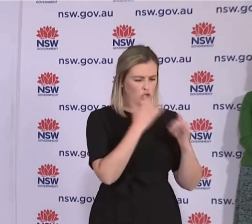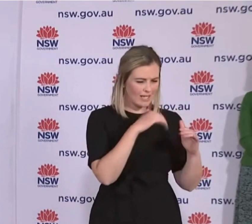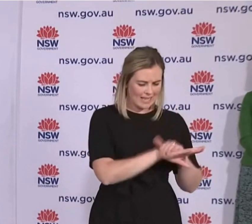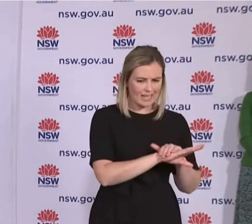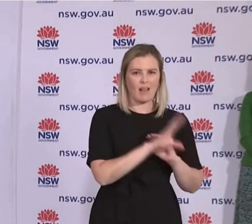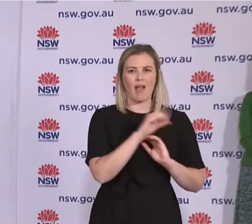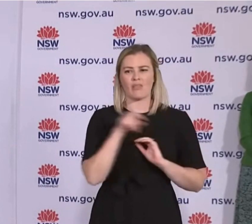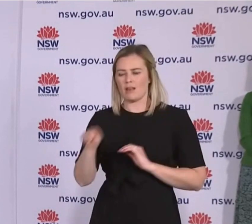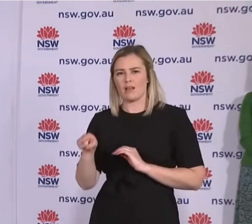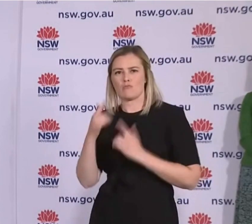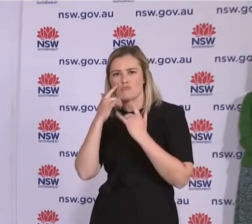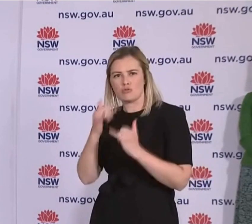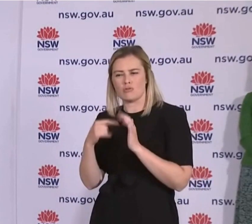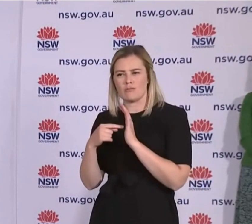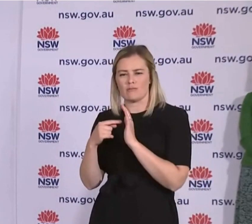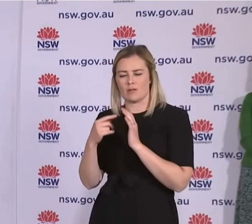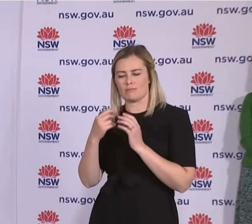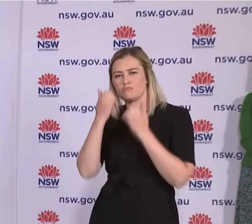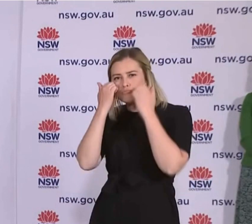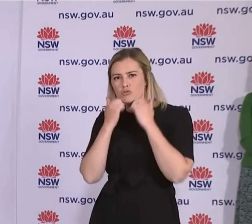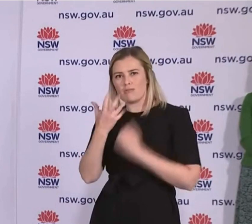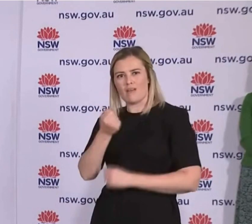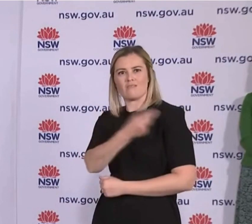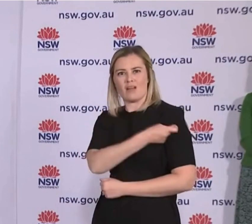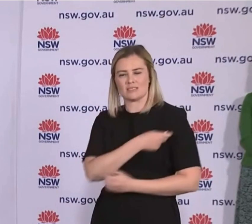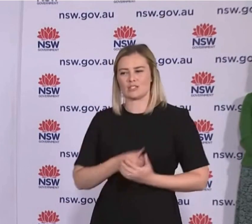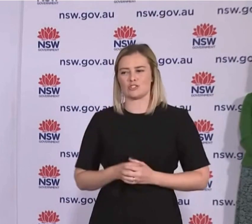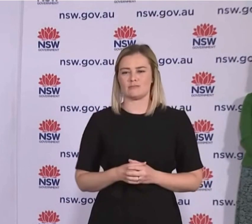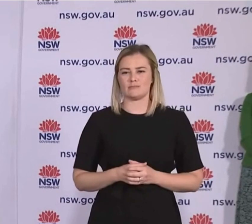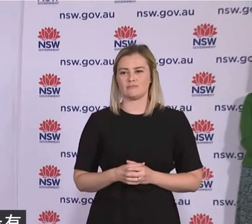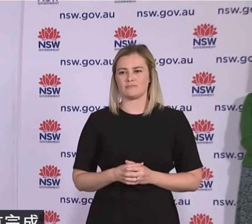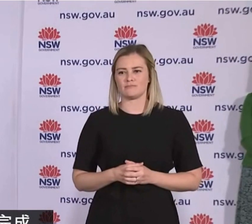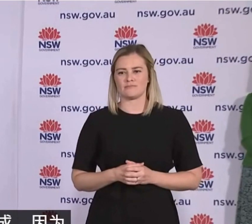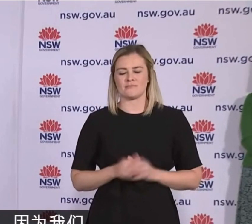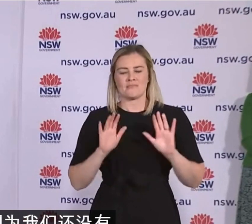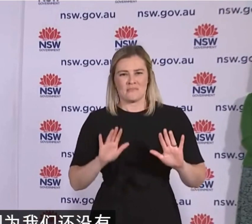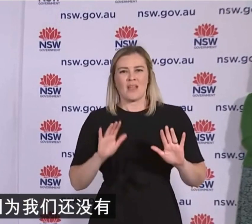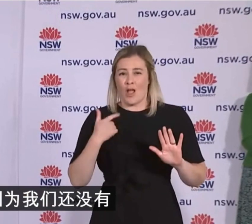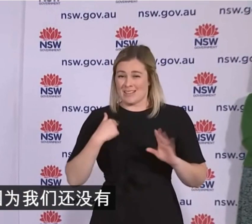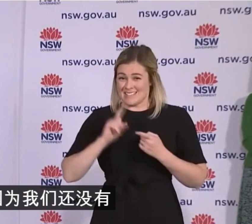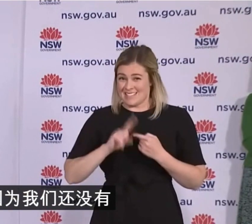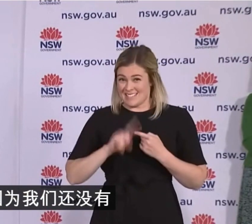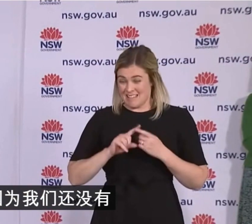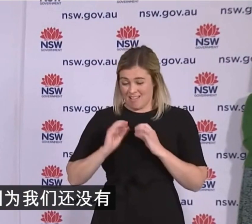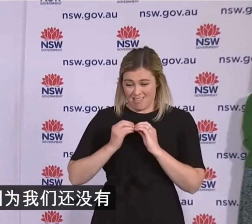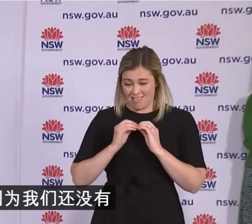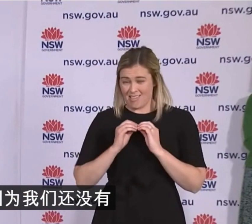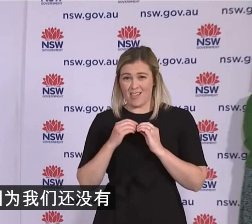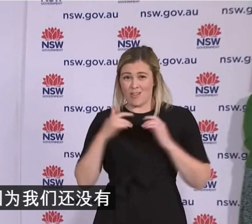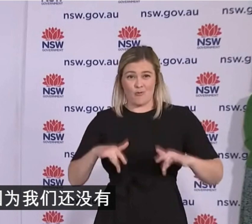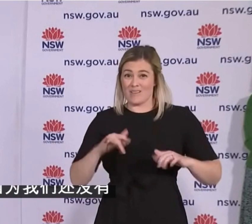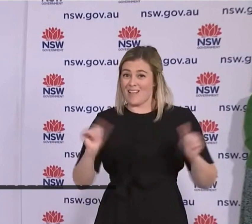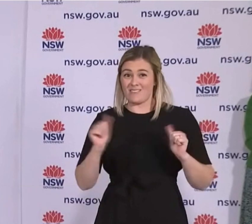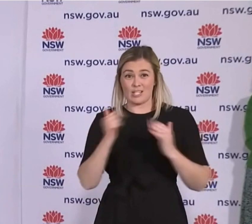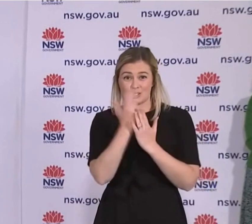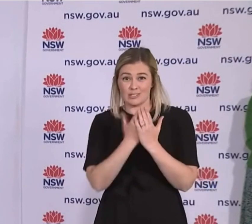No, there will be one on the. We're still designing this out now, so I don't want to bet it down yet because we haven't finished the design. But the QR